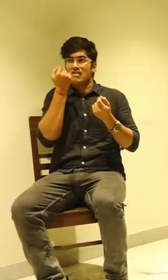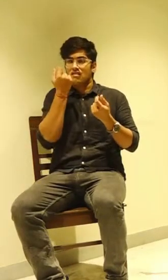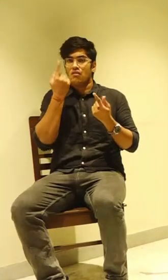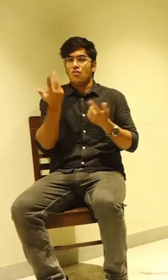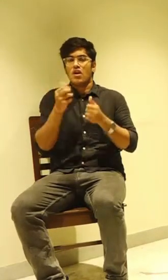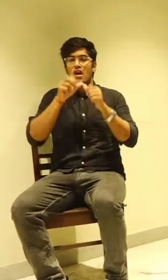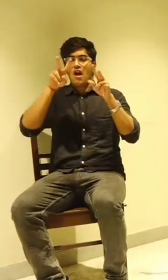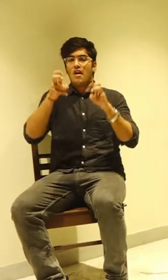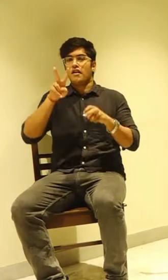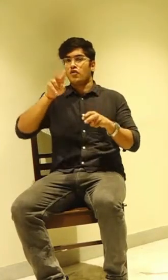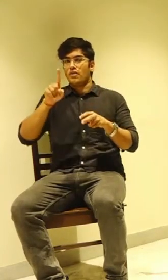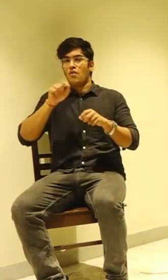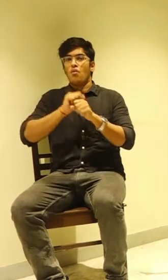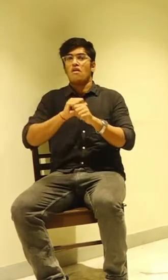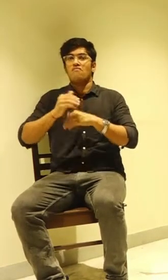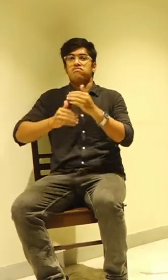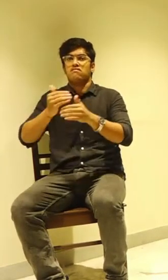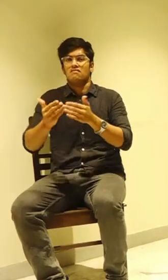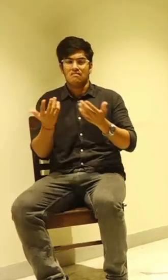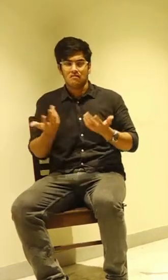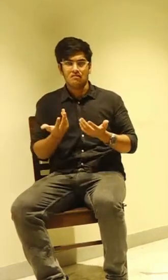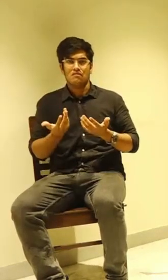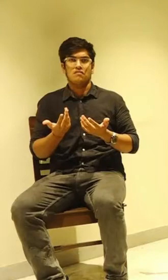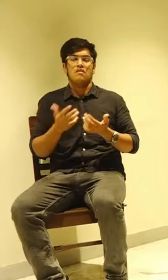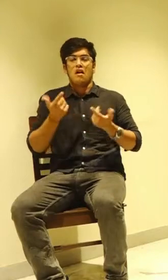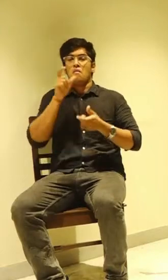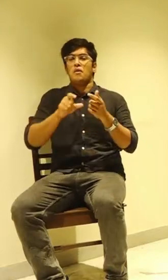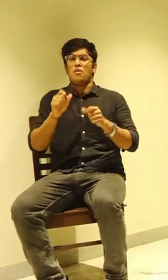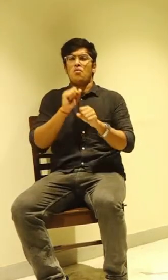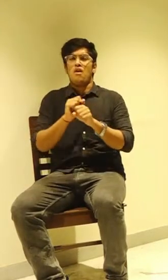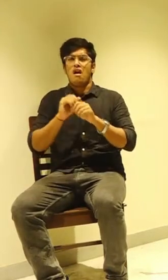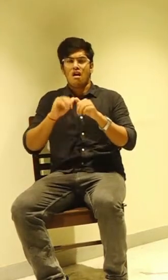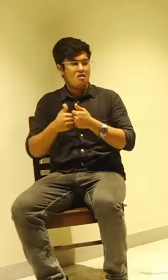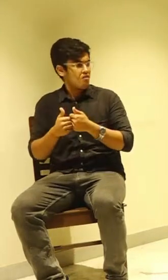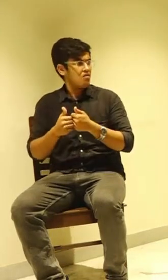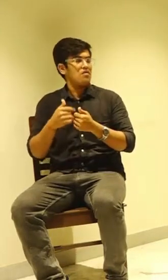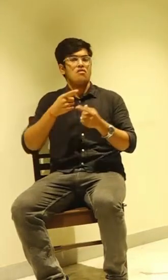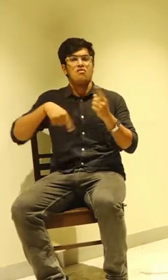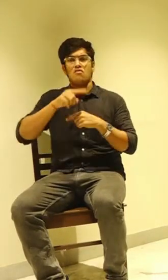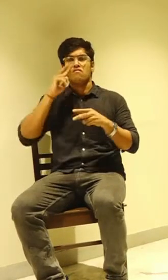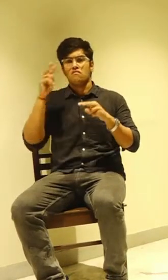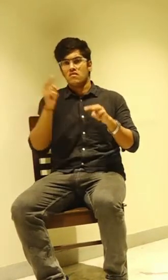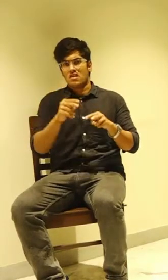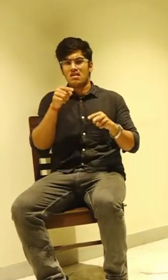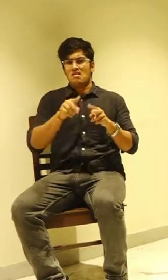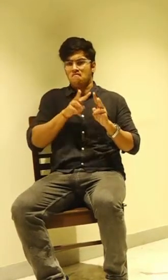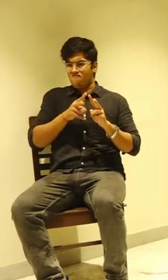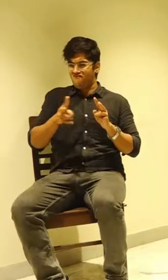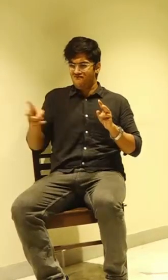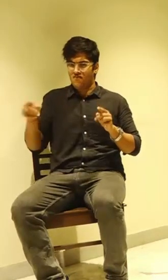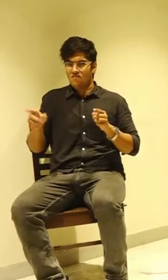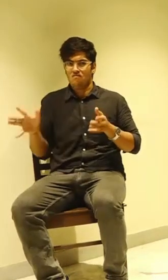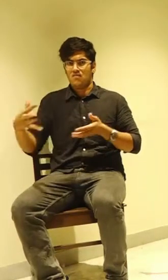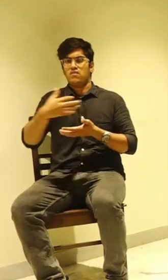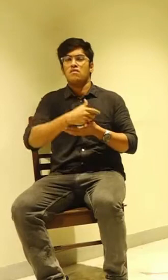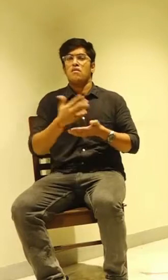Article 21 is operationalized, how it is put into action, you will find that the range of things that it covers and the standard